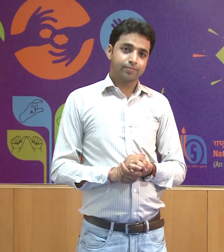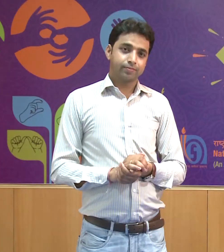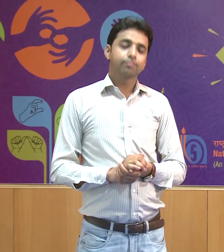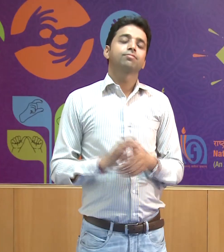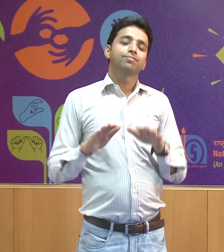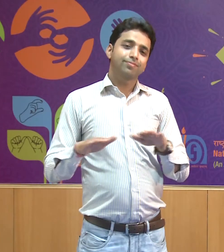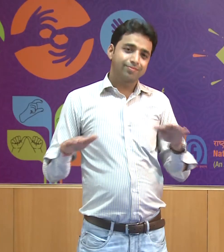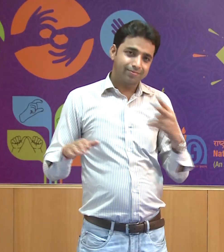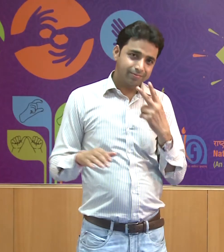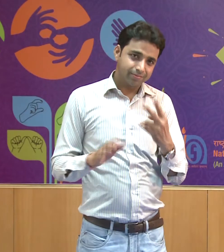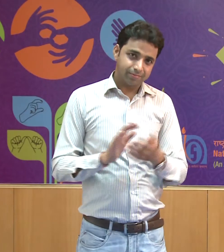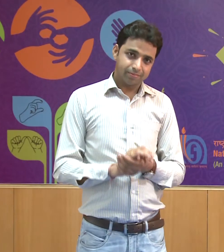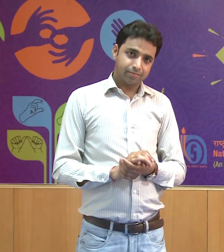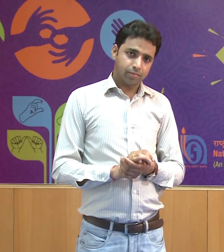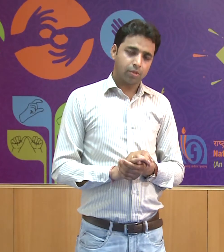Learners, that's all for today.